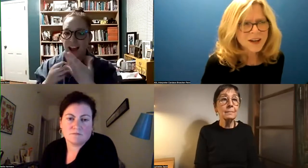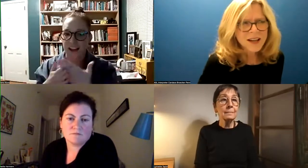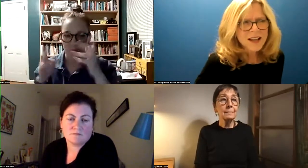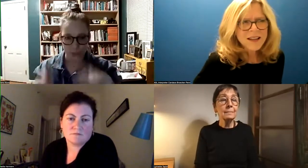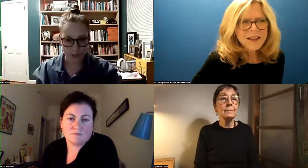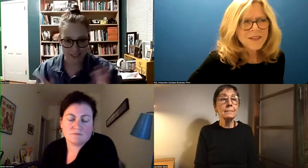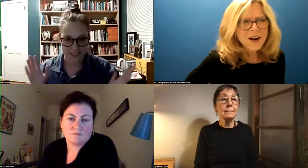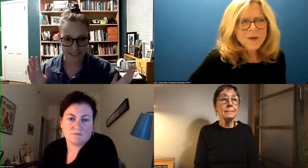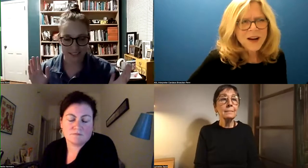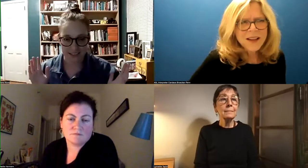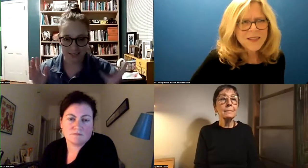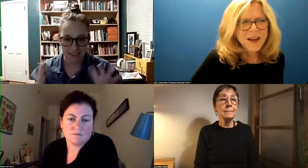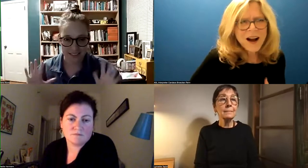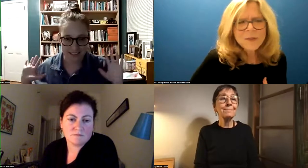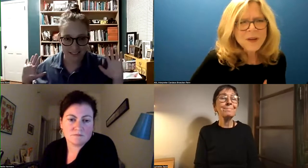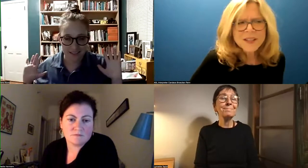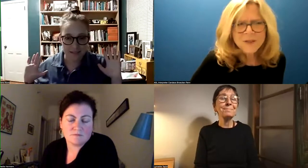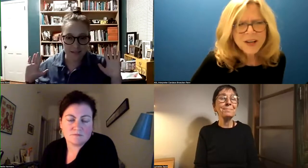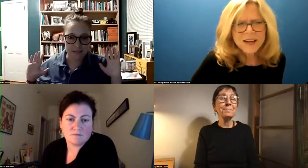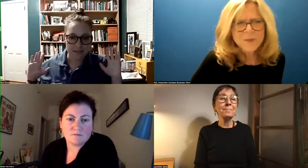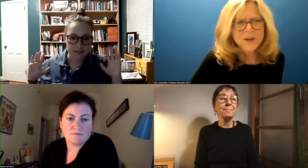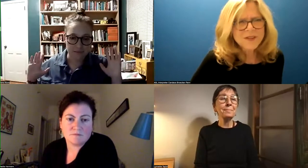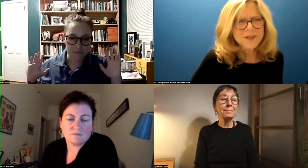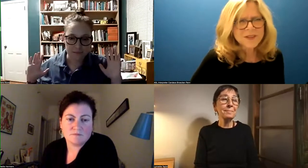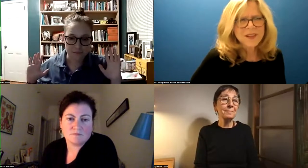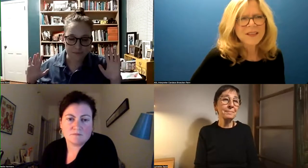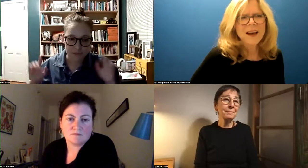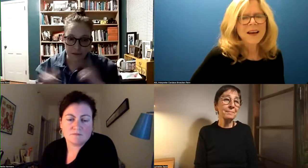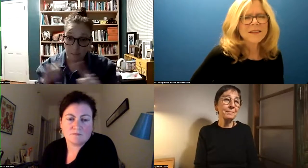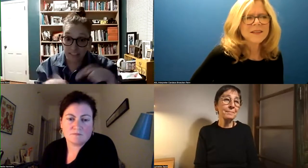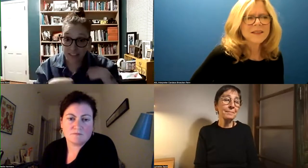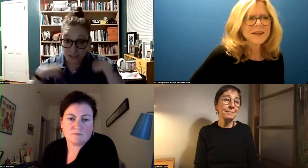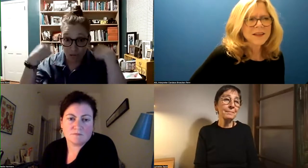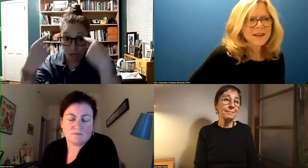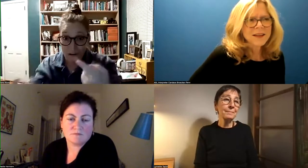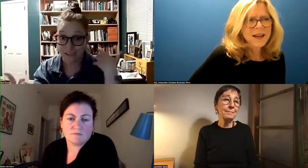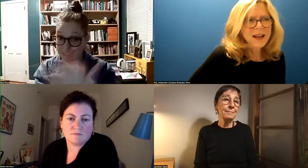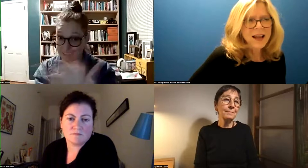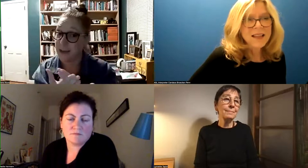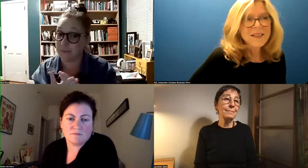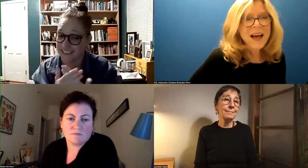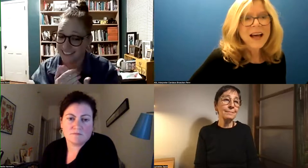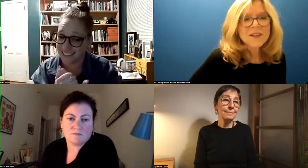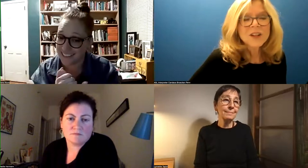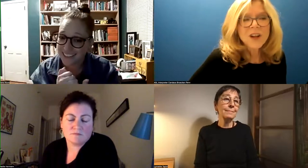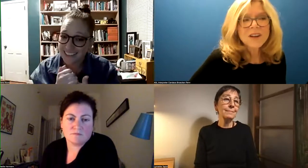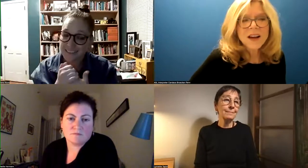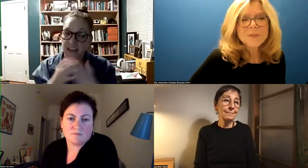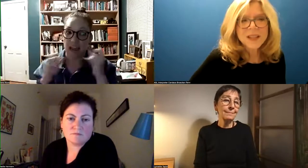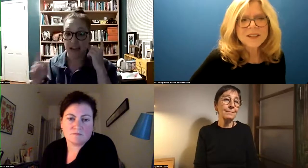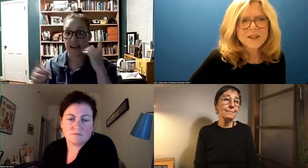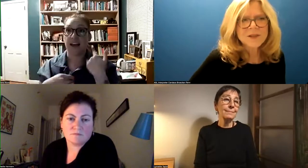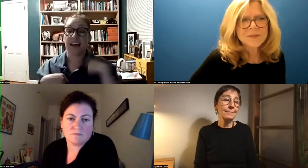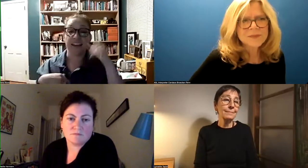later that there, I could be a different kind of person than that. And that took a long